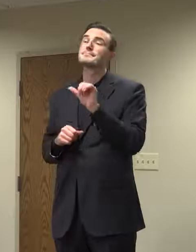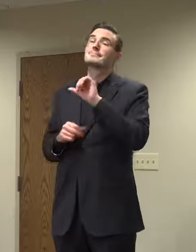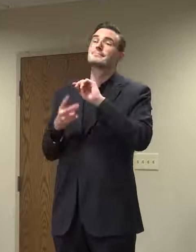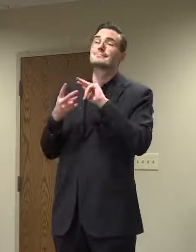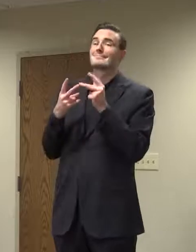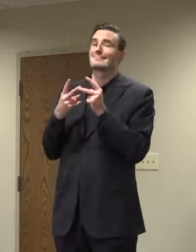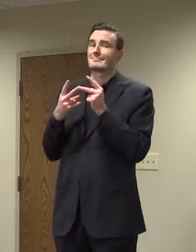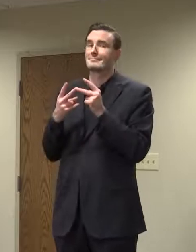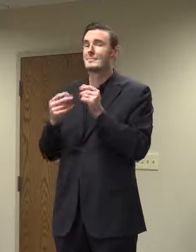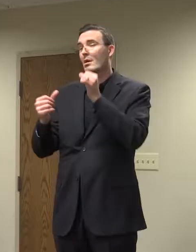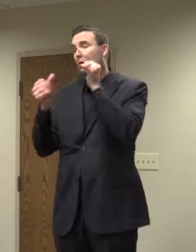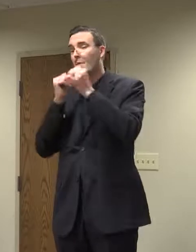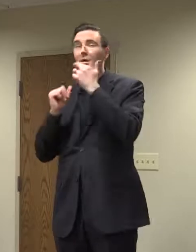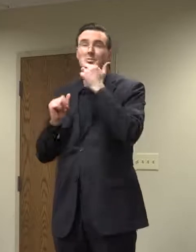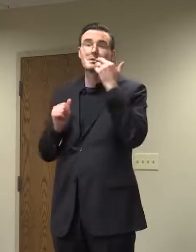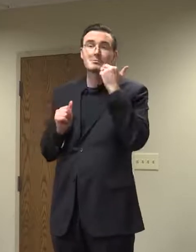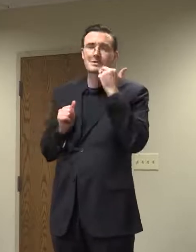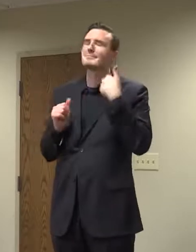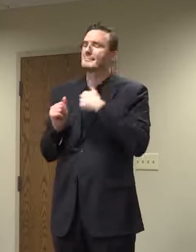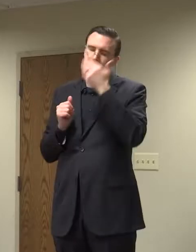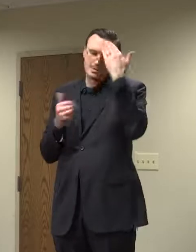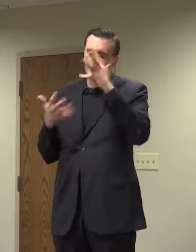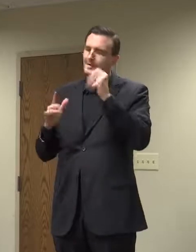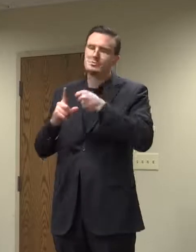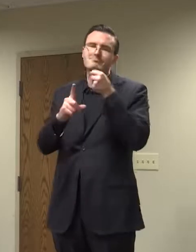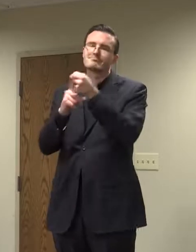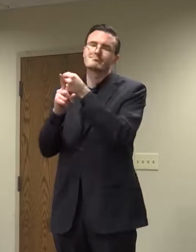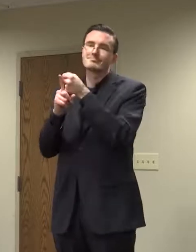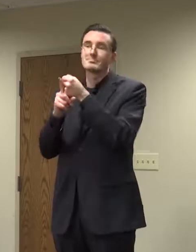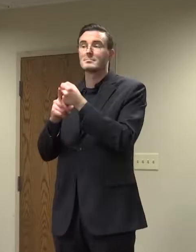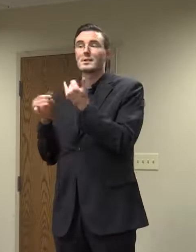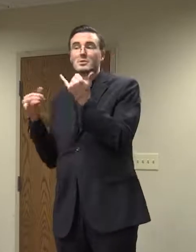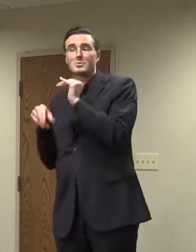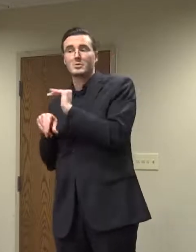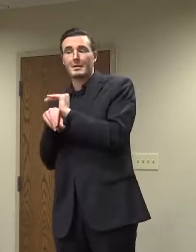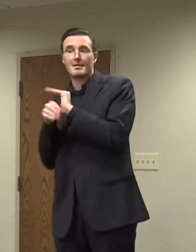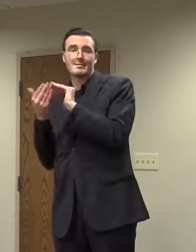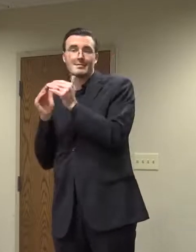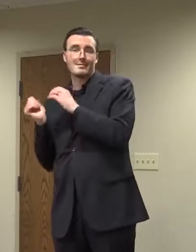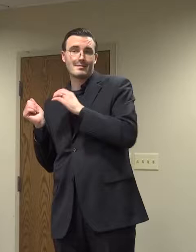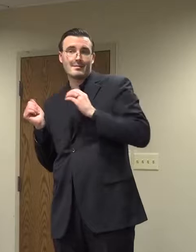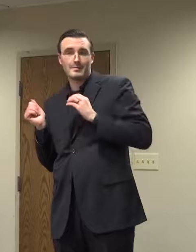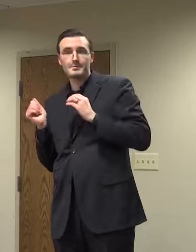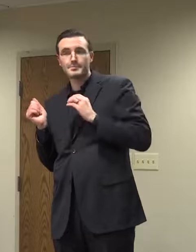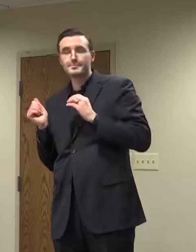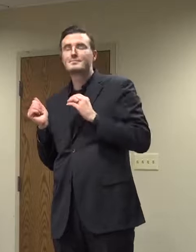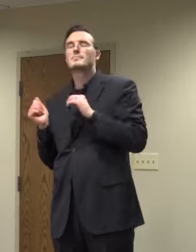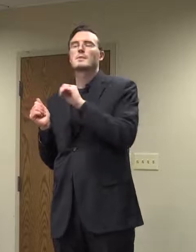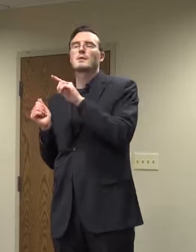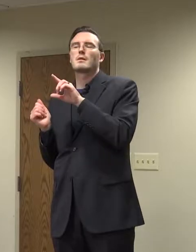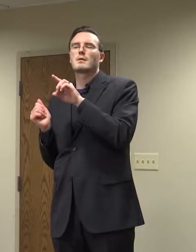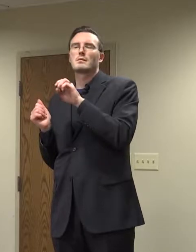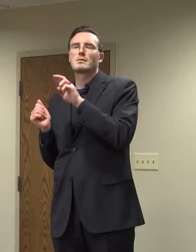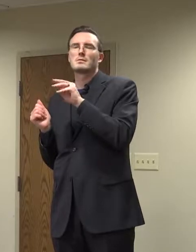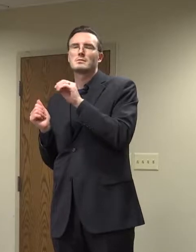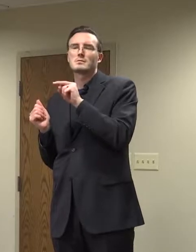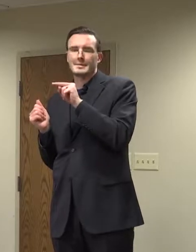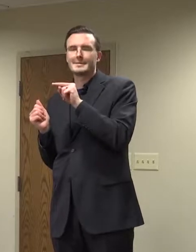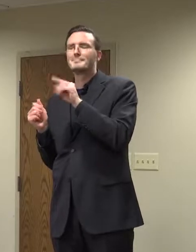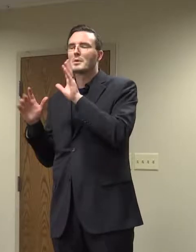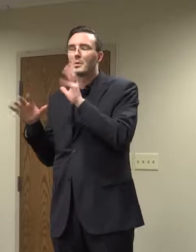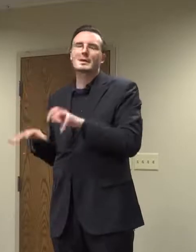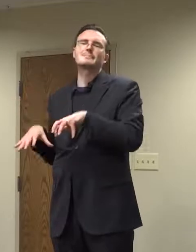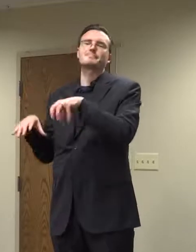been tremendously impacted. So tonight at City Council, the City of Rockford Aldermen will be taking up the item to rebate